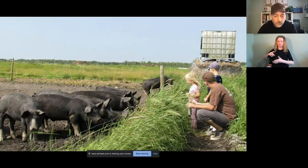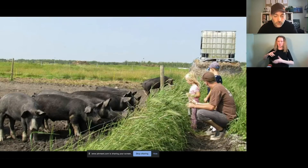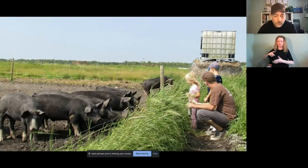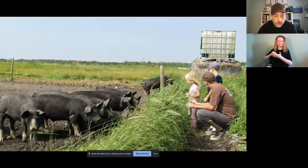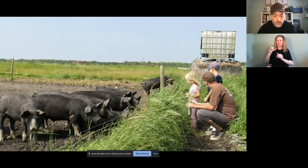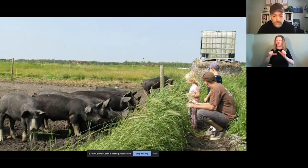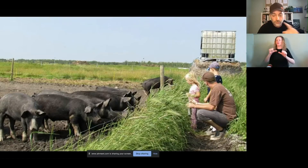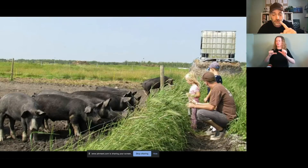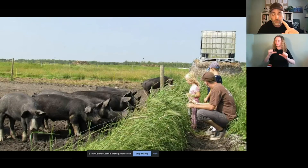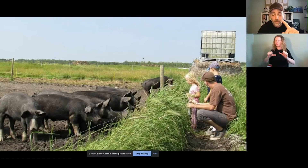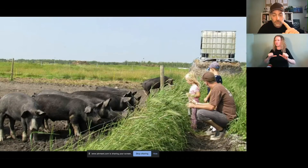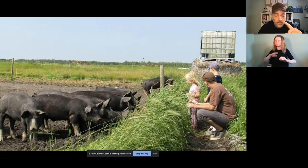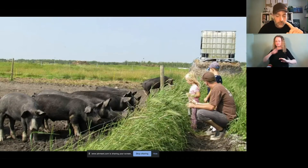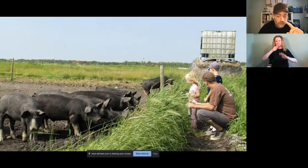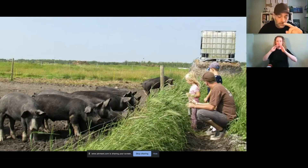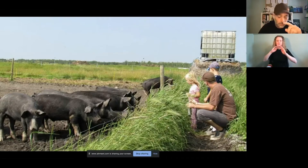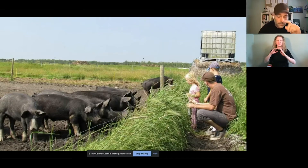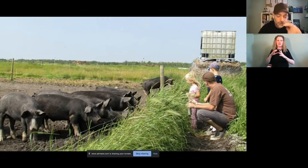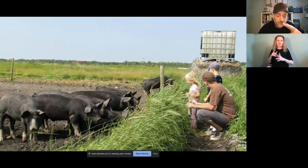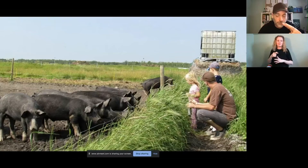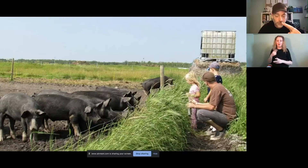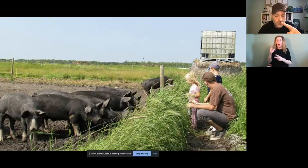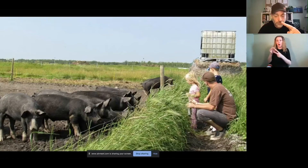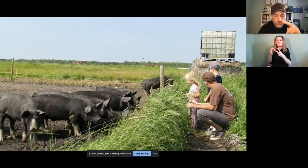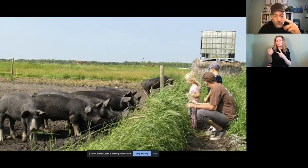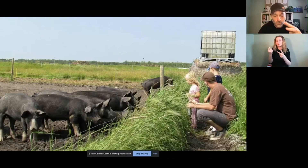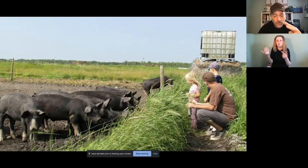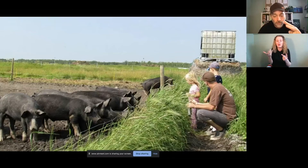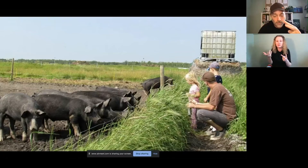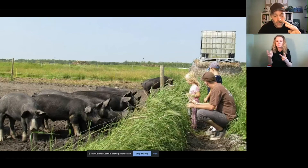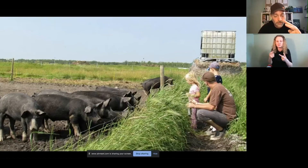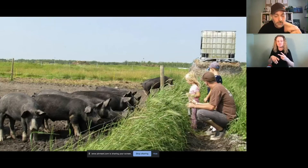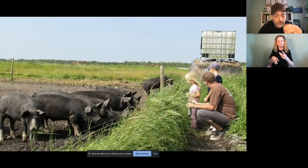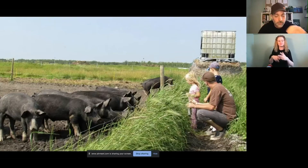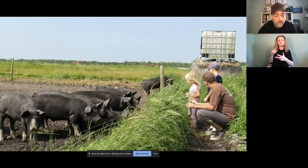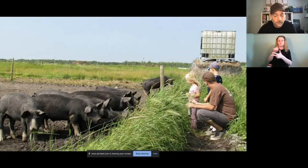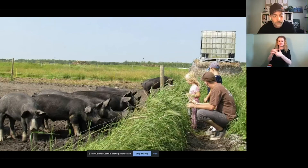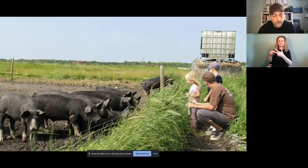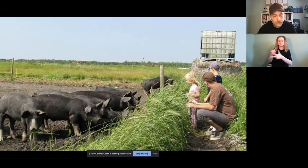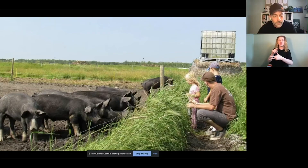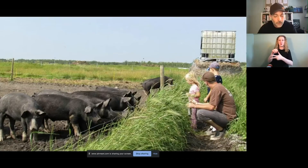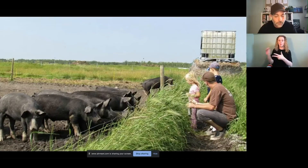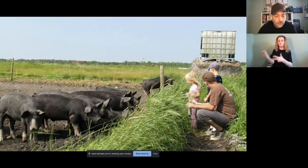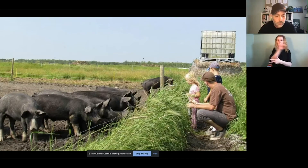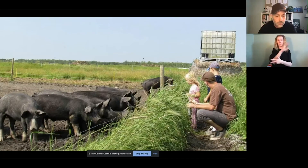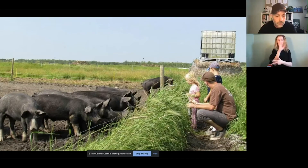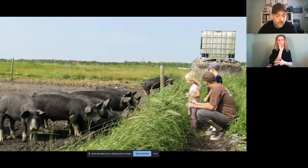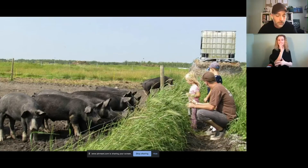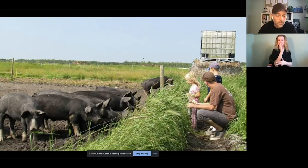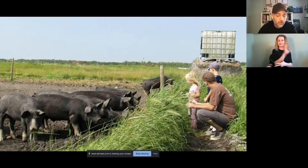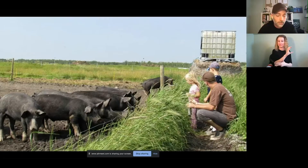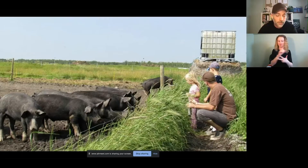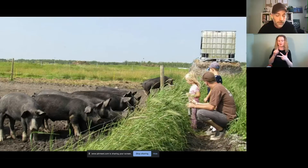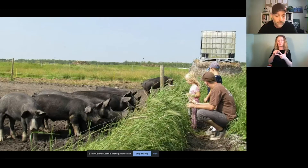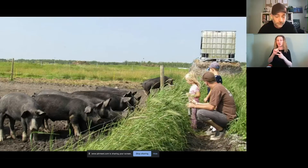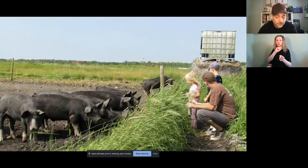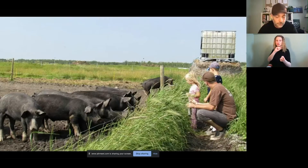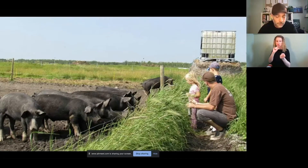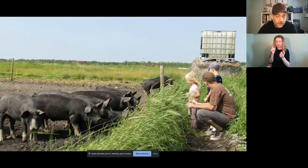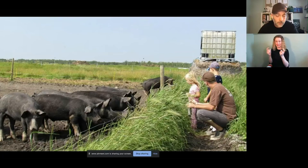options were to either do something about it, shift careers, or head back to BC. I mentally dabbled in all